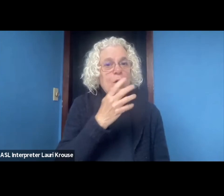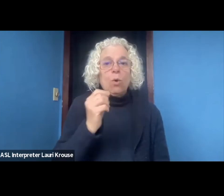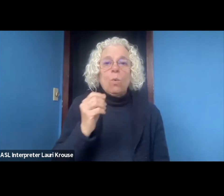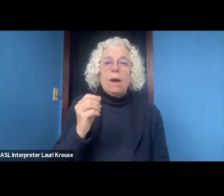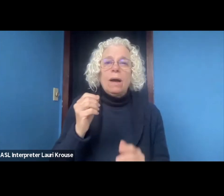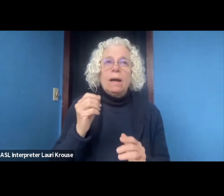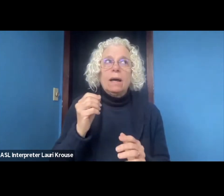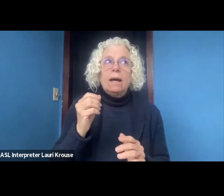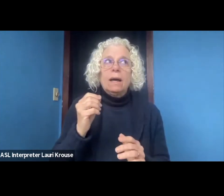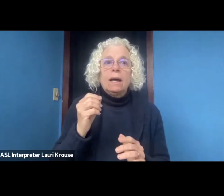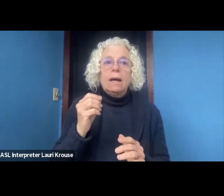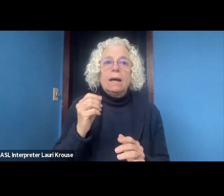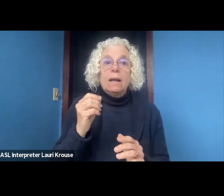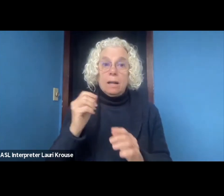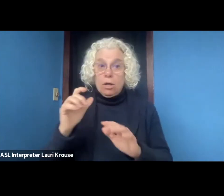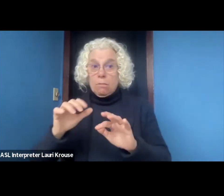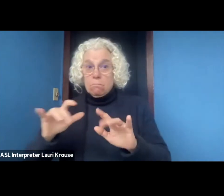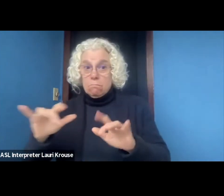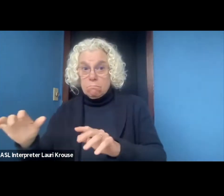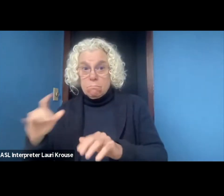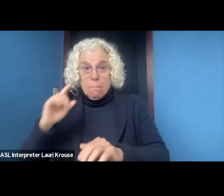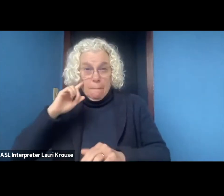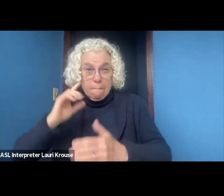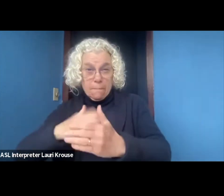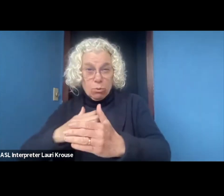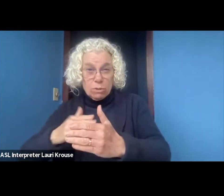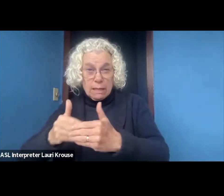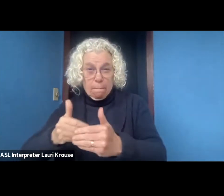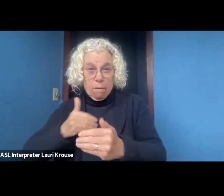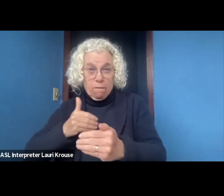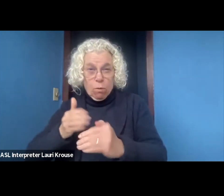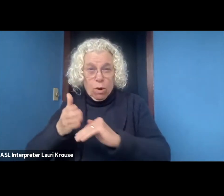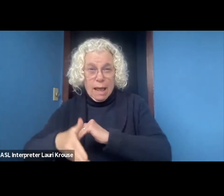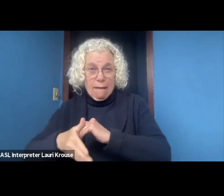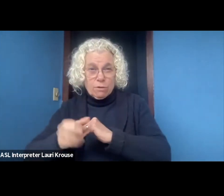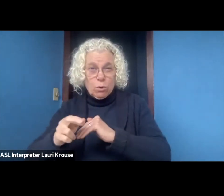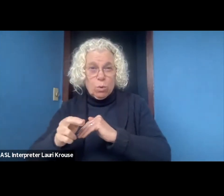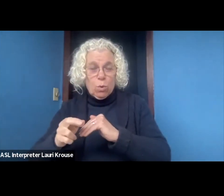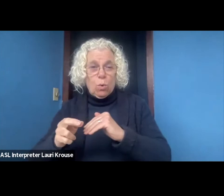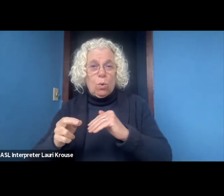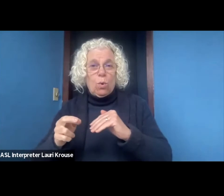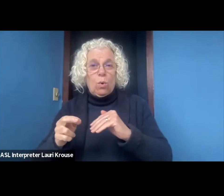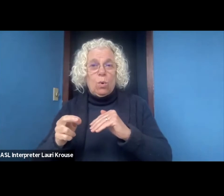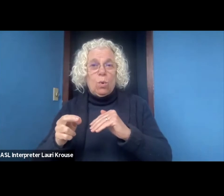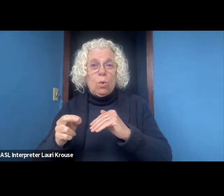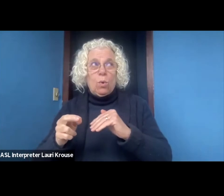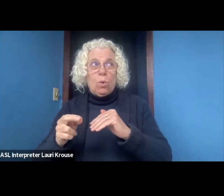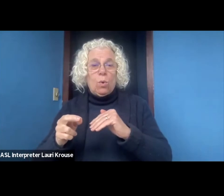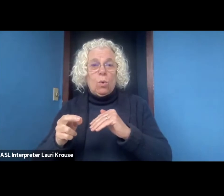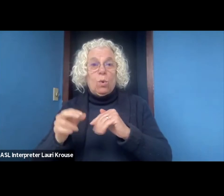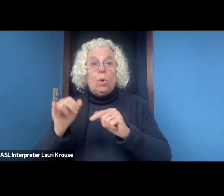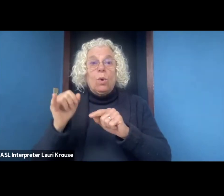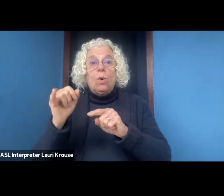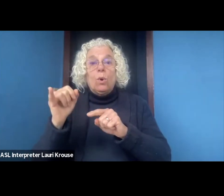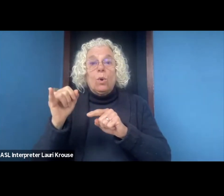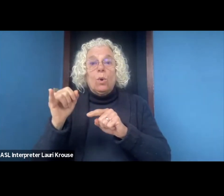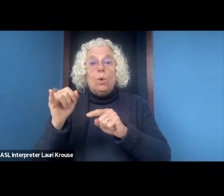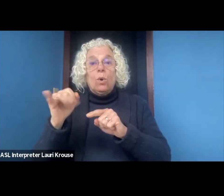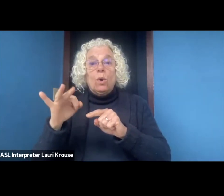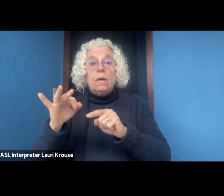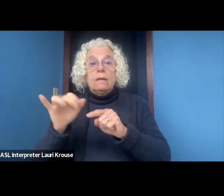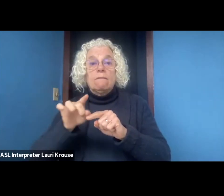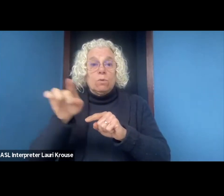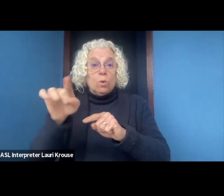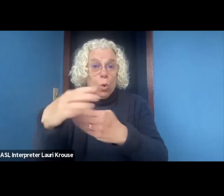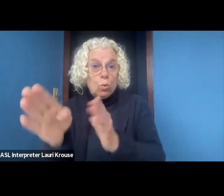instrumental or sound intro before and after, or after? Because soon you're going to go back into the great breakout